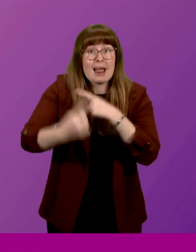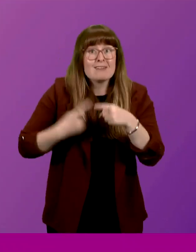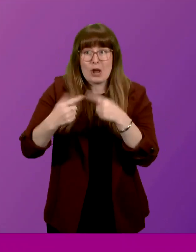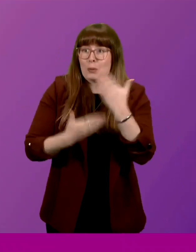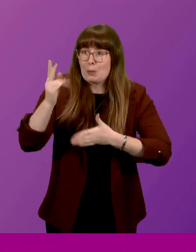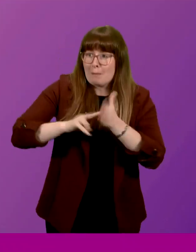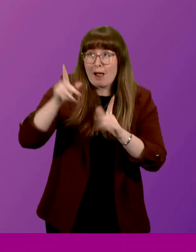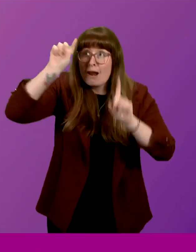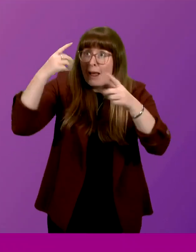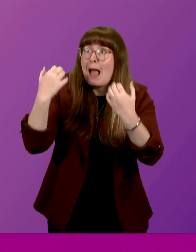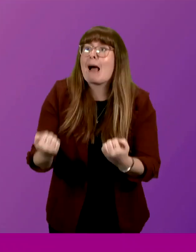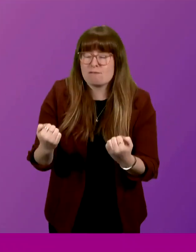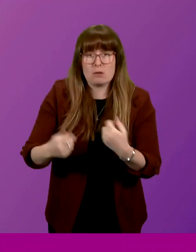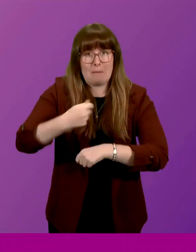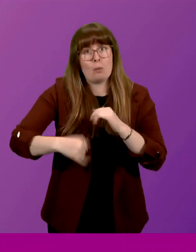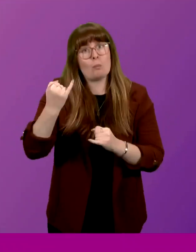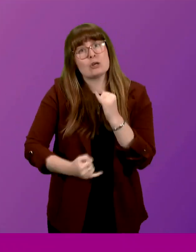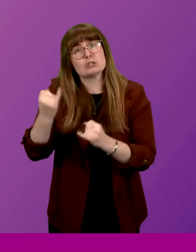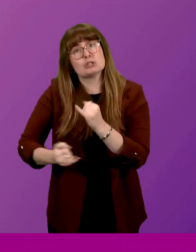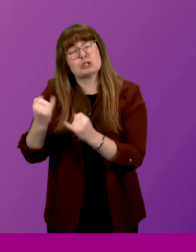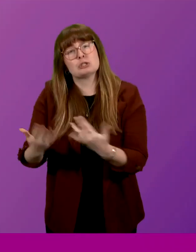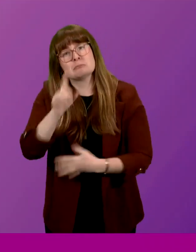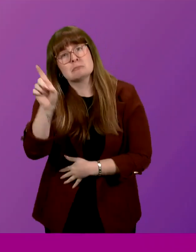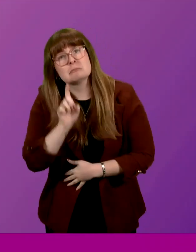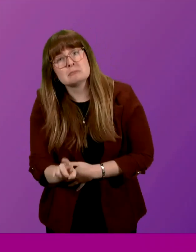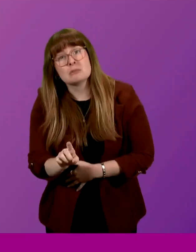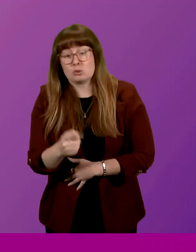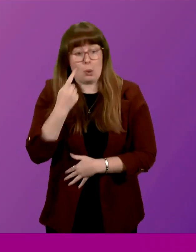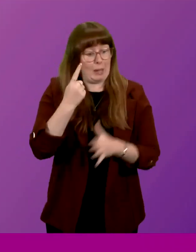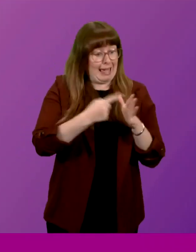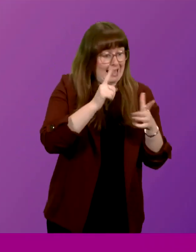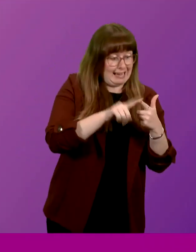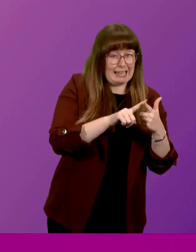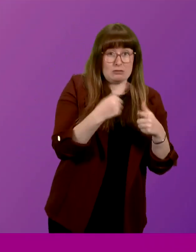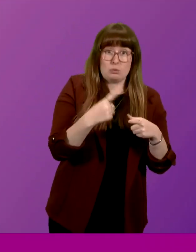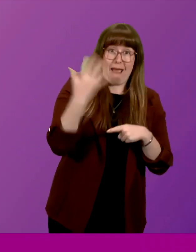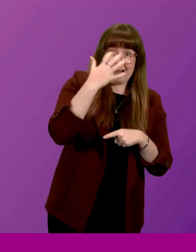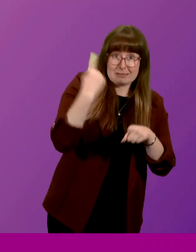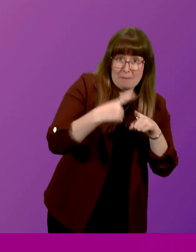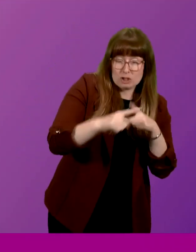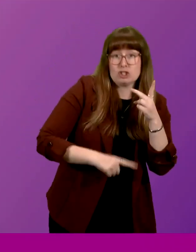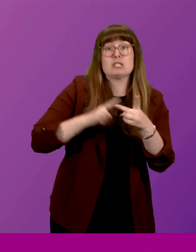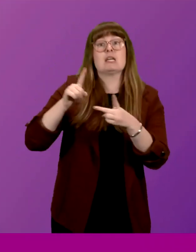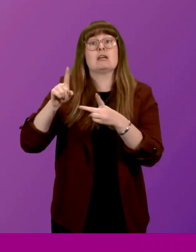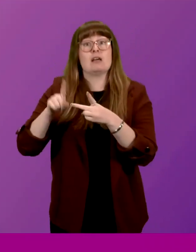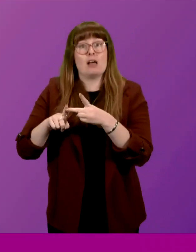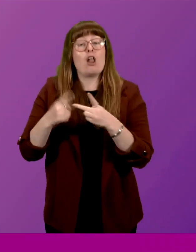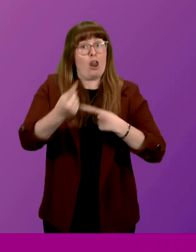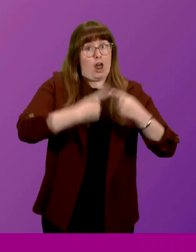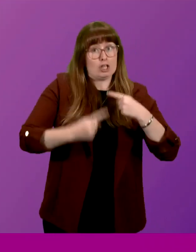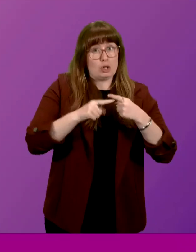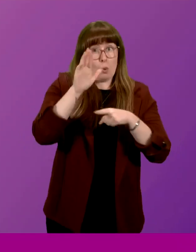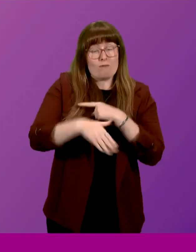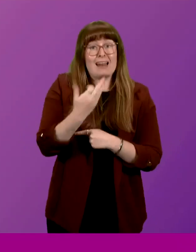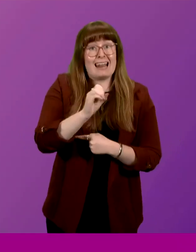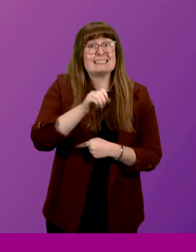year things get worse. Let's look at two other measures, A&E and cancelled operations. Last winter, over